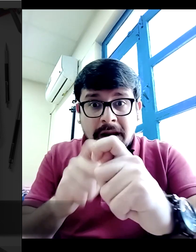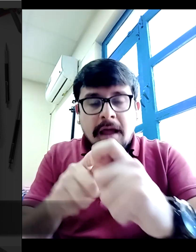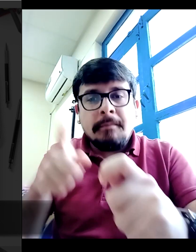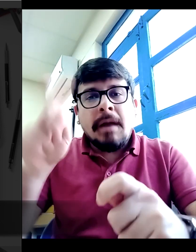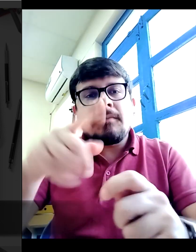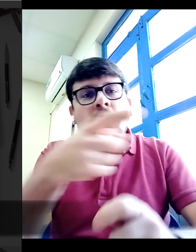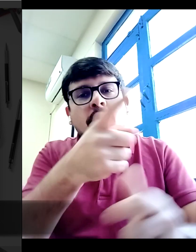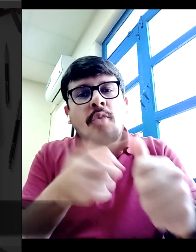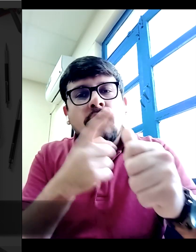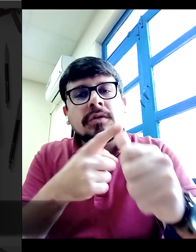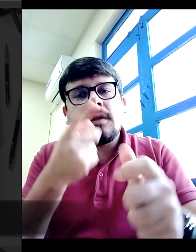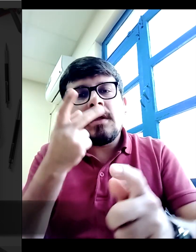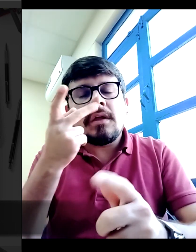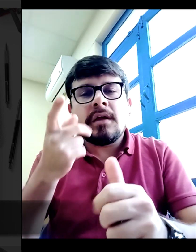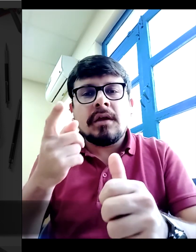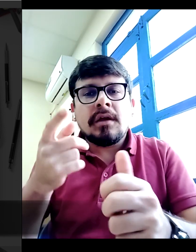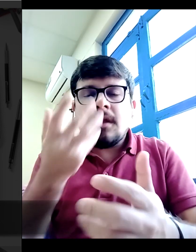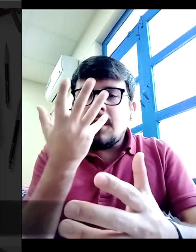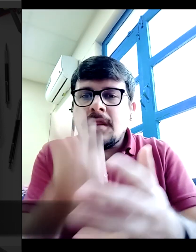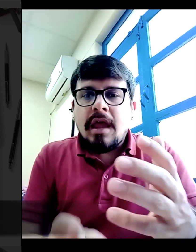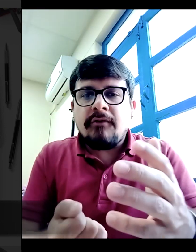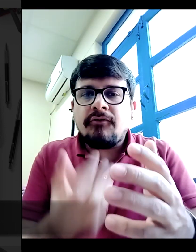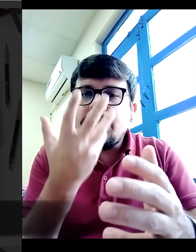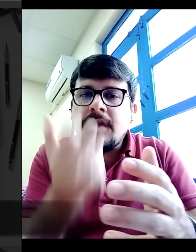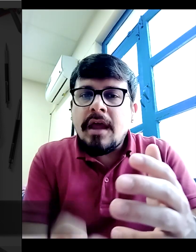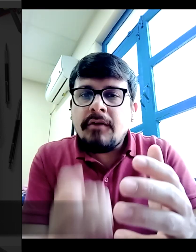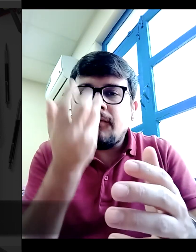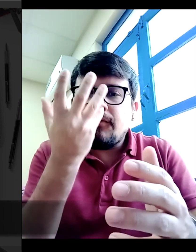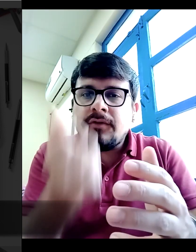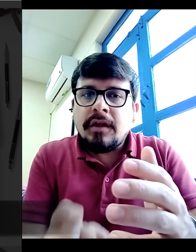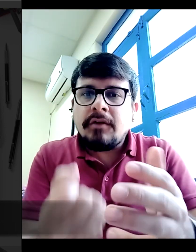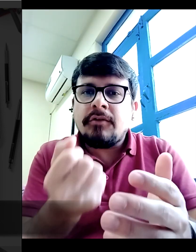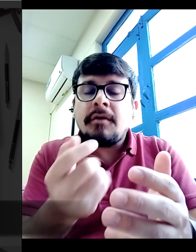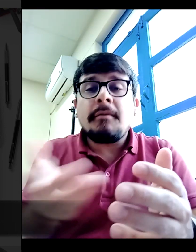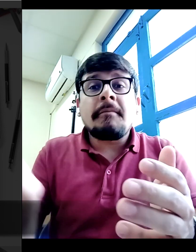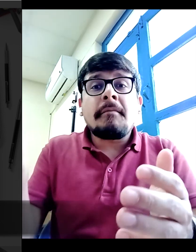It also gives you free download of your logos.